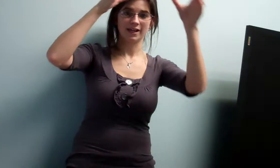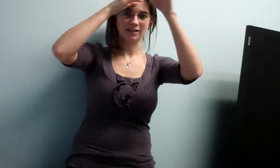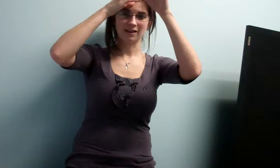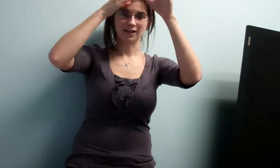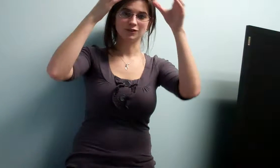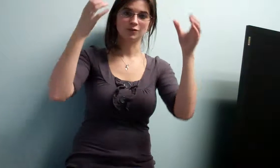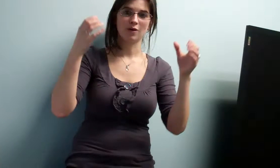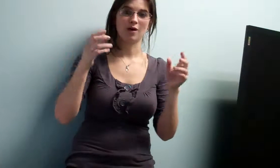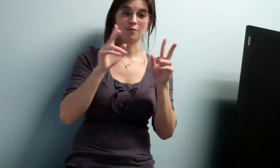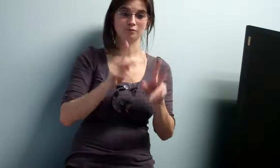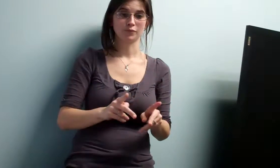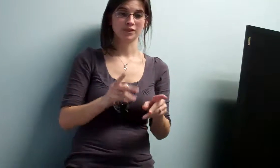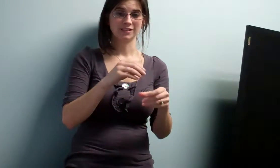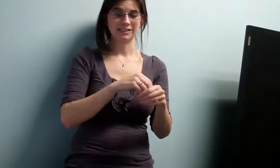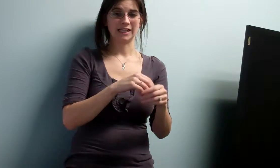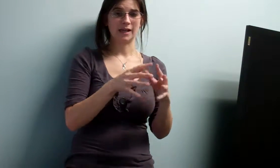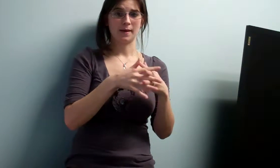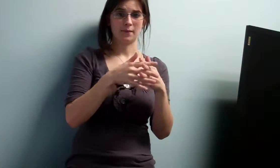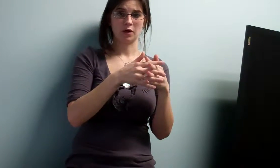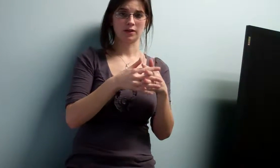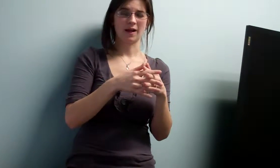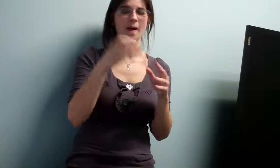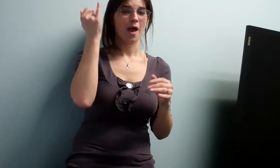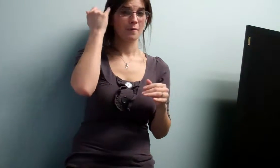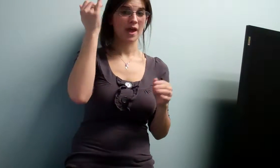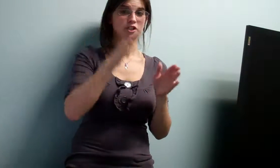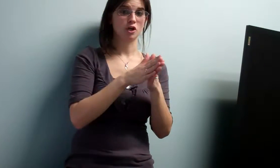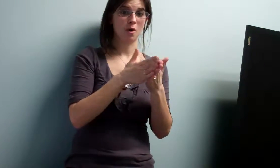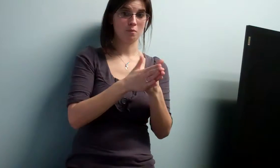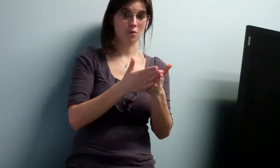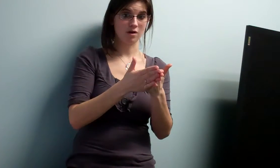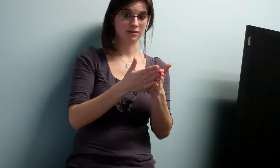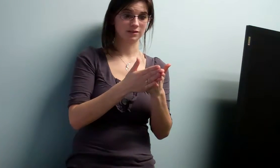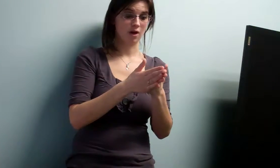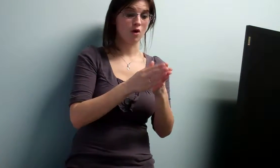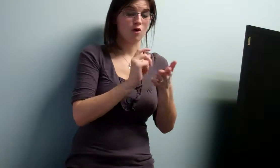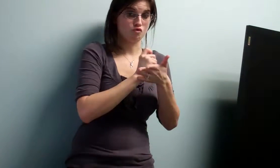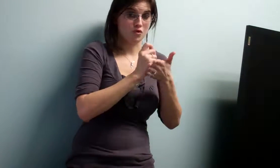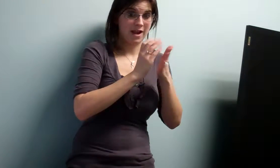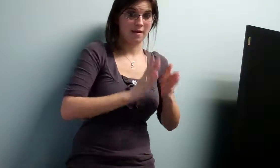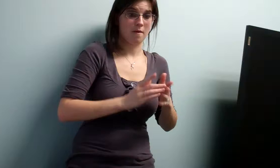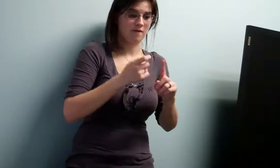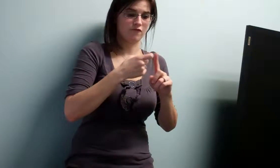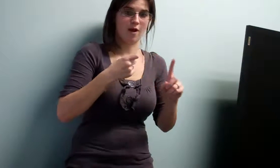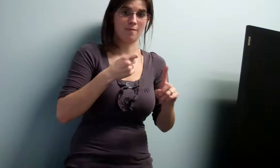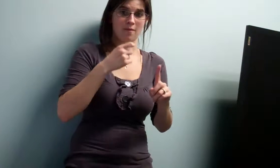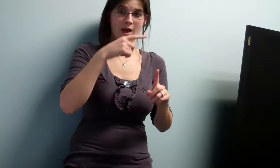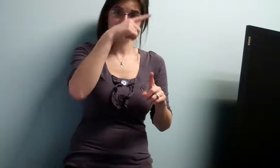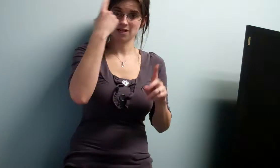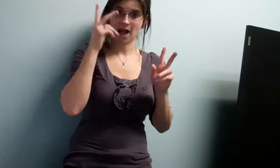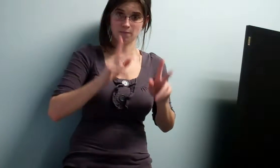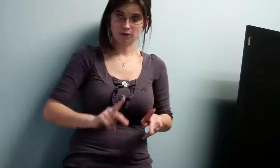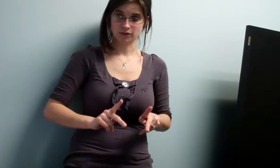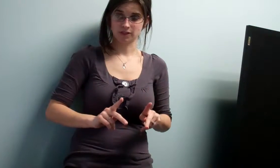Imagine a book written in 1903, Souls of Black Folk, which still outsells any of the books that I've